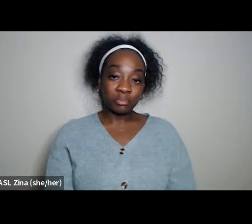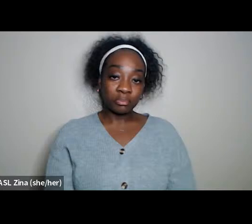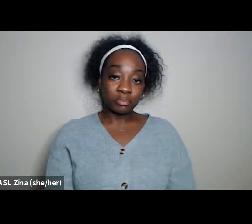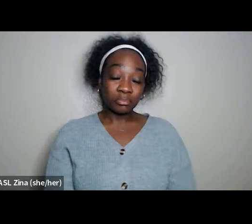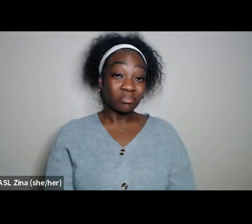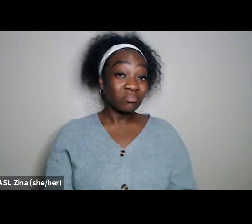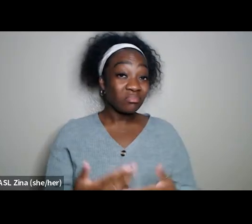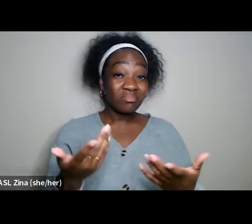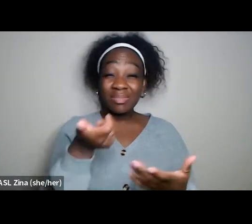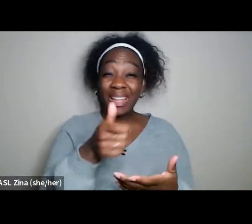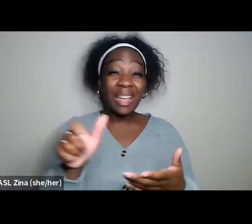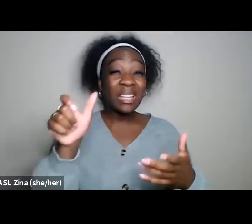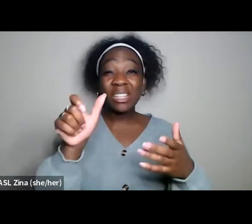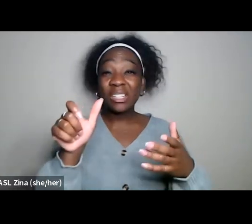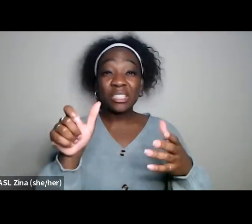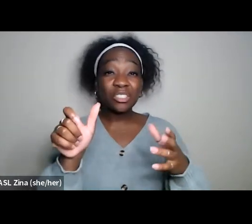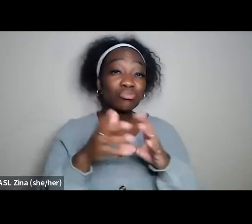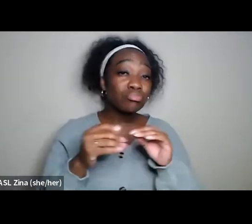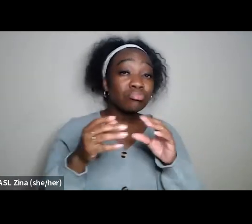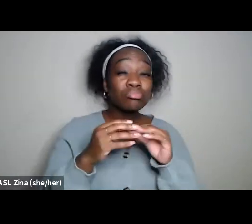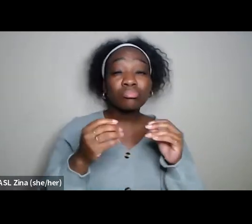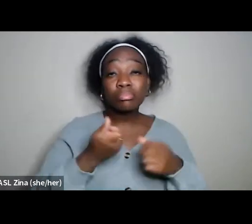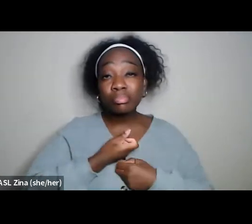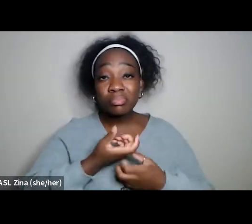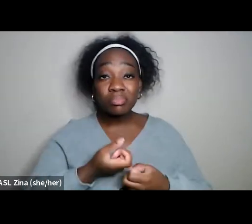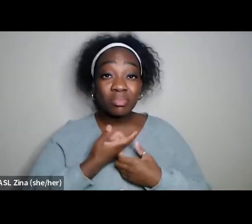Anybody else want to share anything?